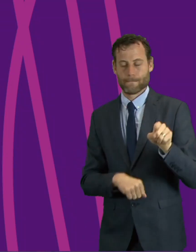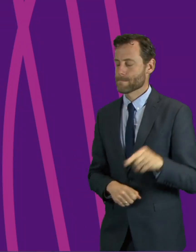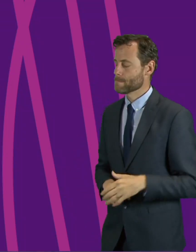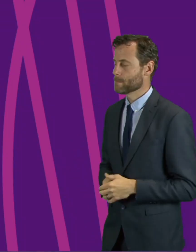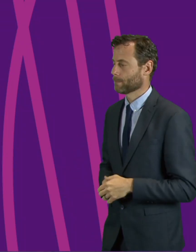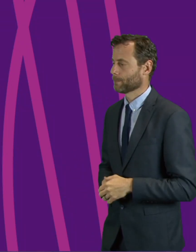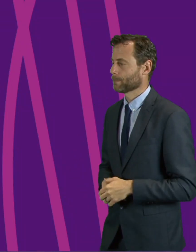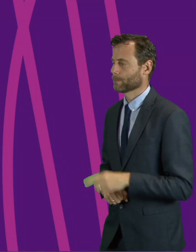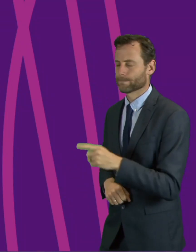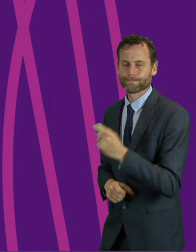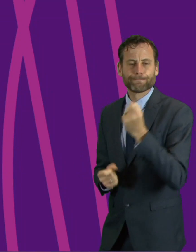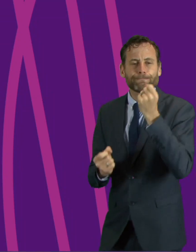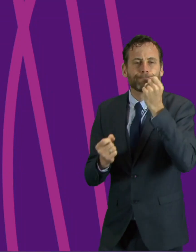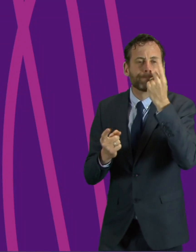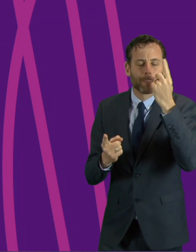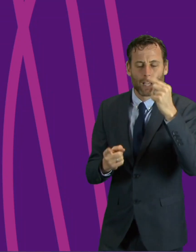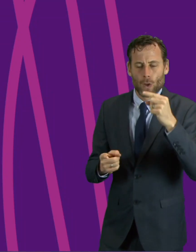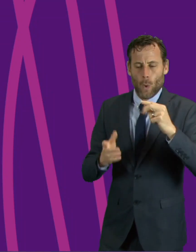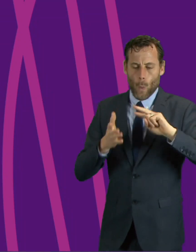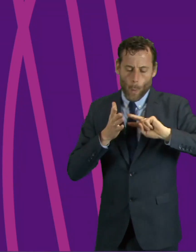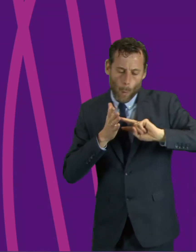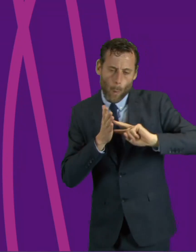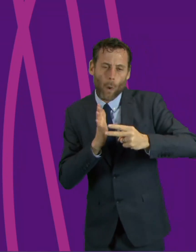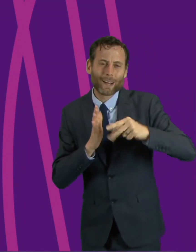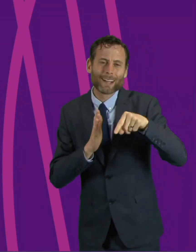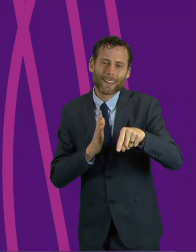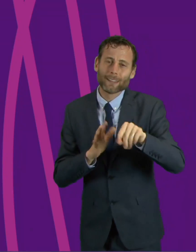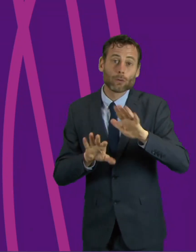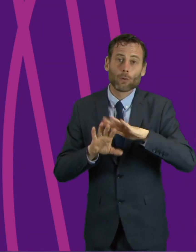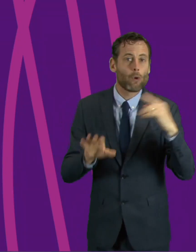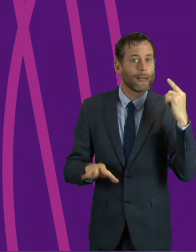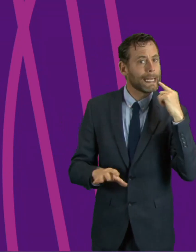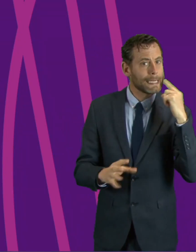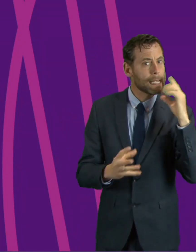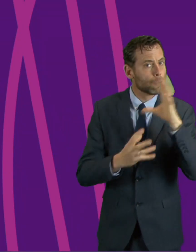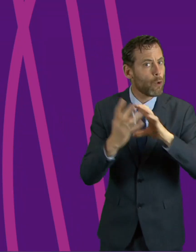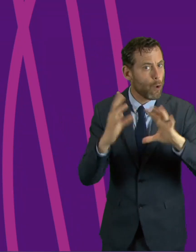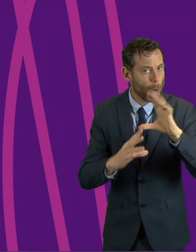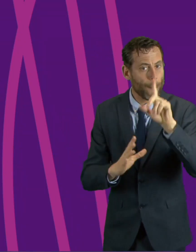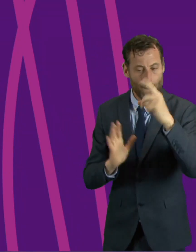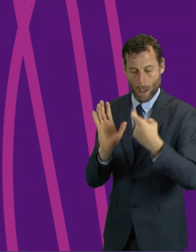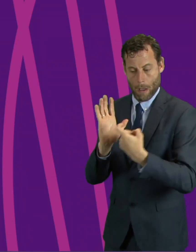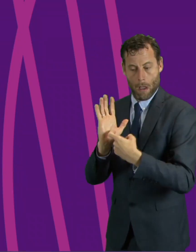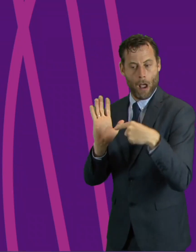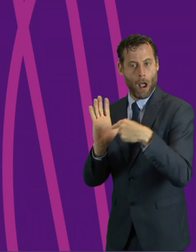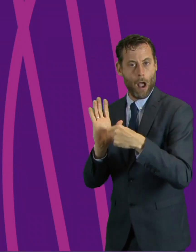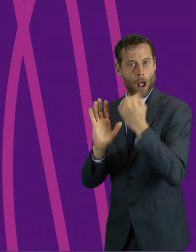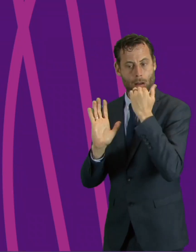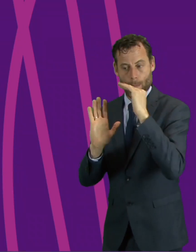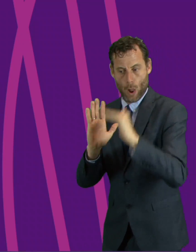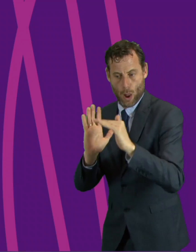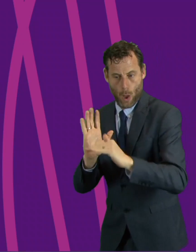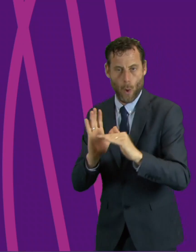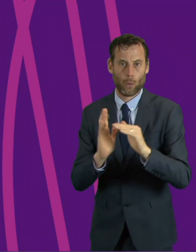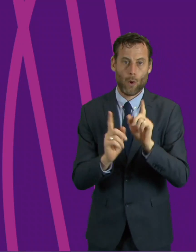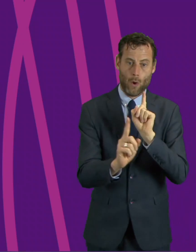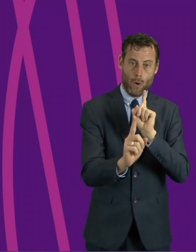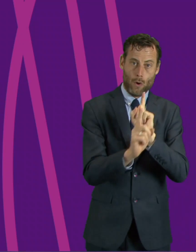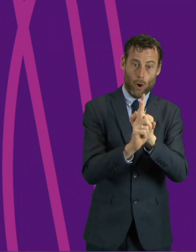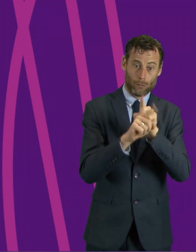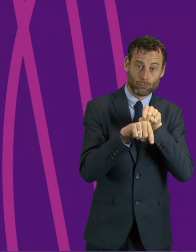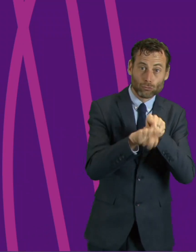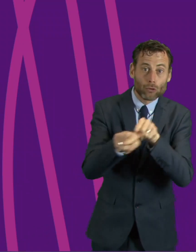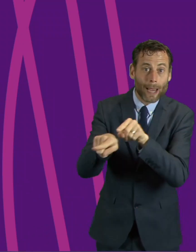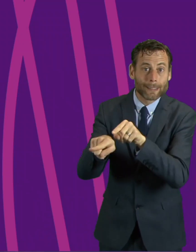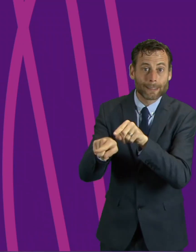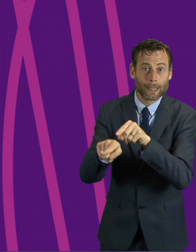appreciate the complexities involved in all of this, but both on the R number and on the contact tracer target, the point is that from the public's